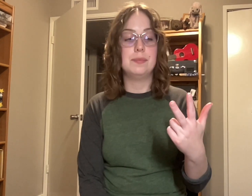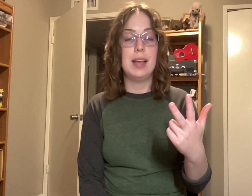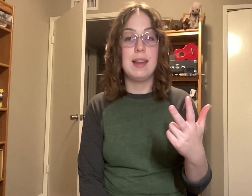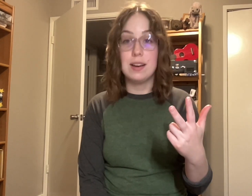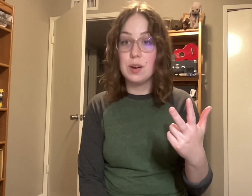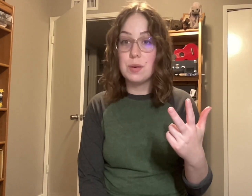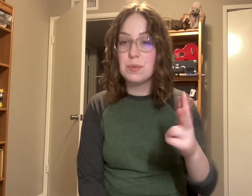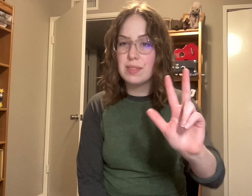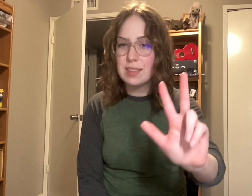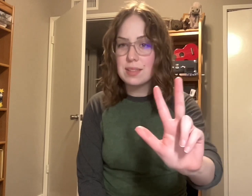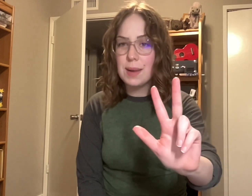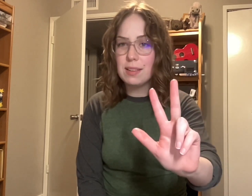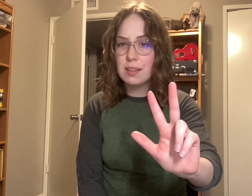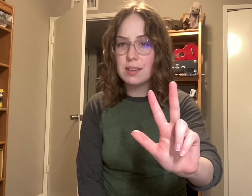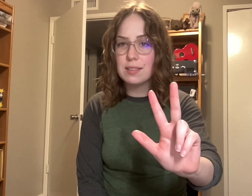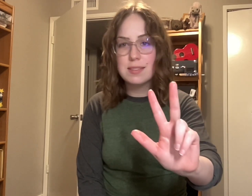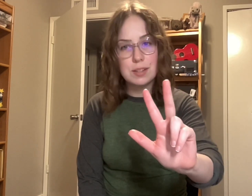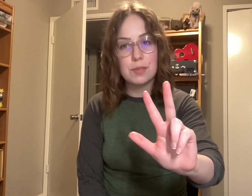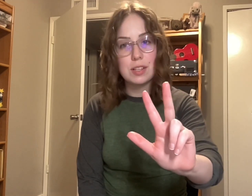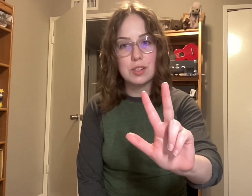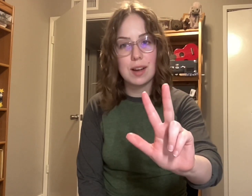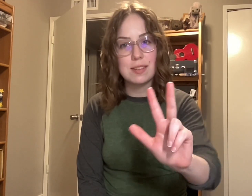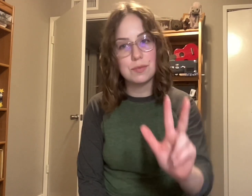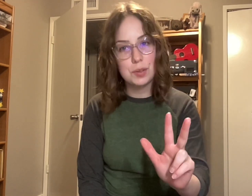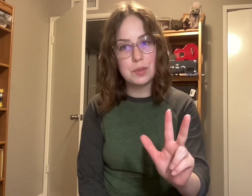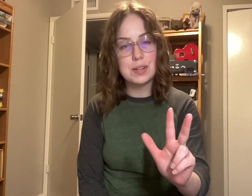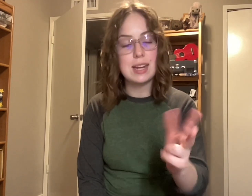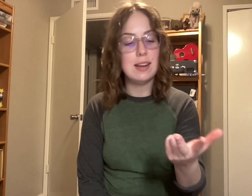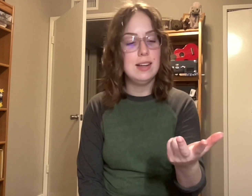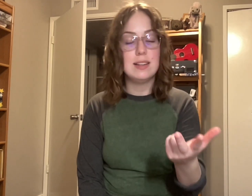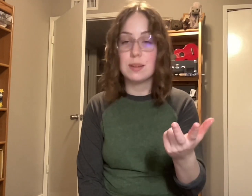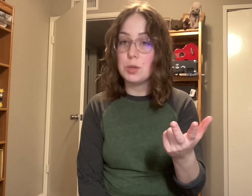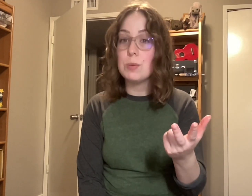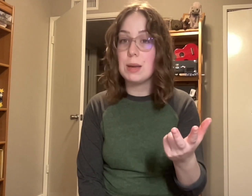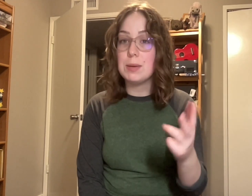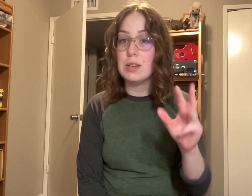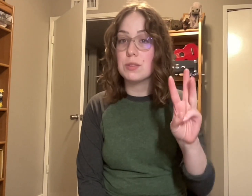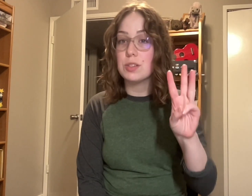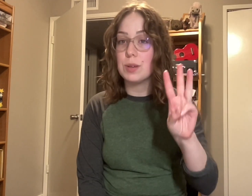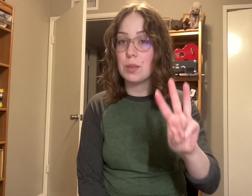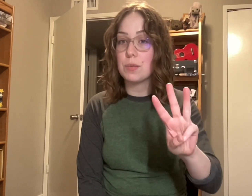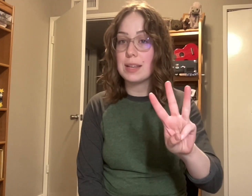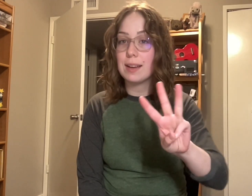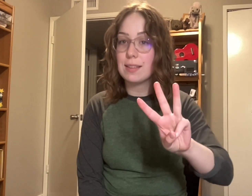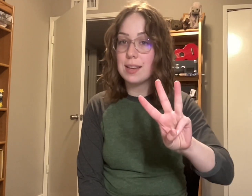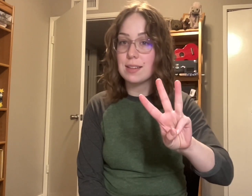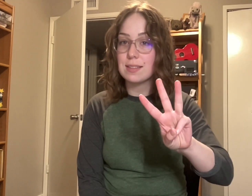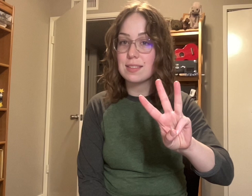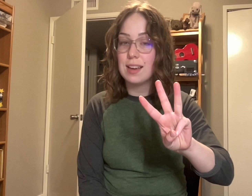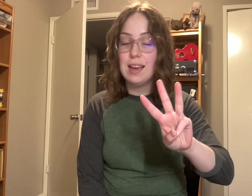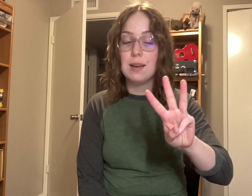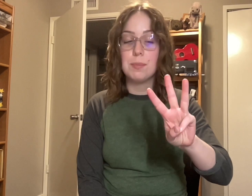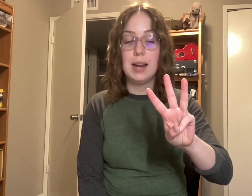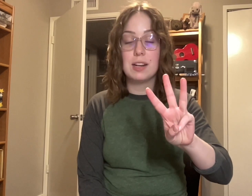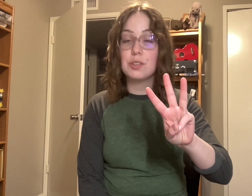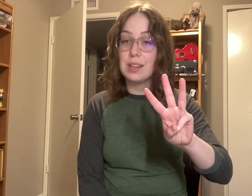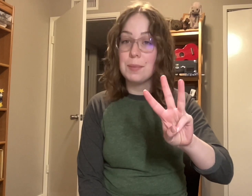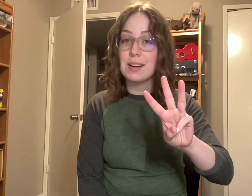And I know this may look different to you guys for 3. Some of you may be used to doing 3 like this. But actually in American